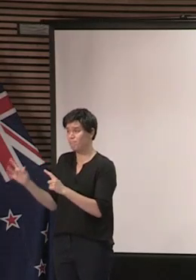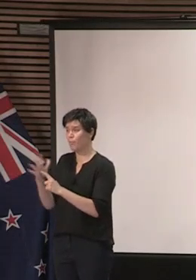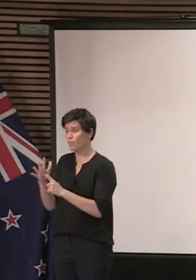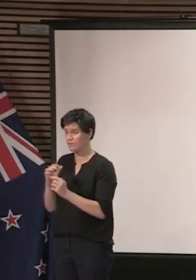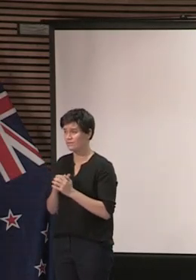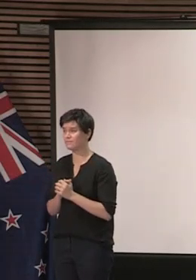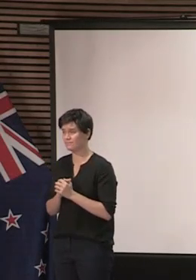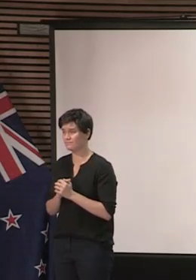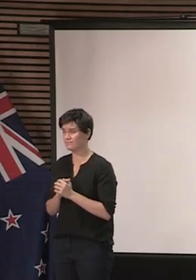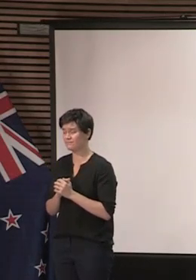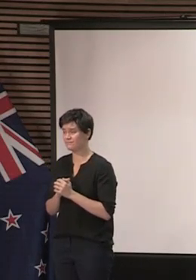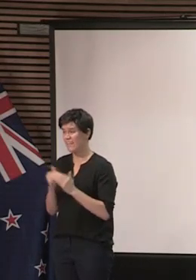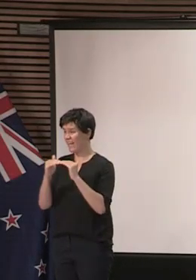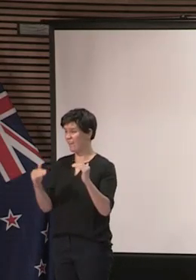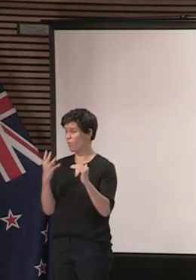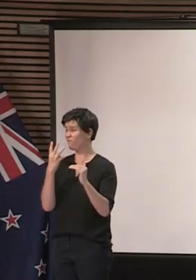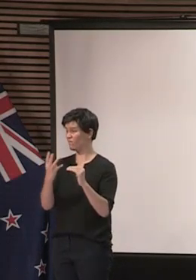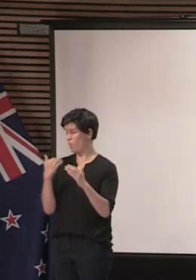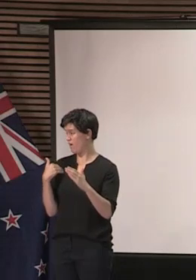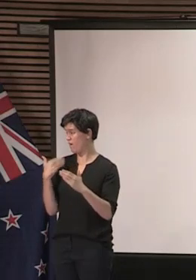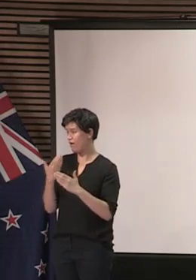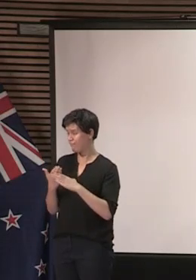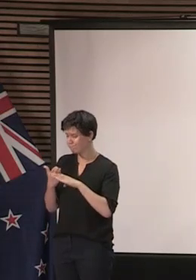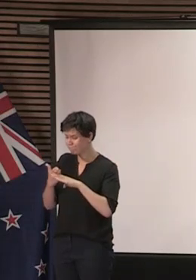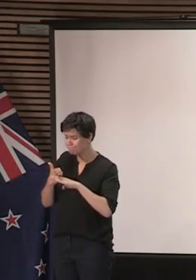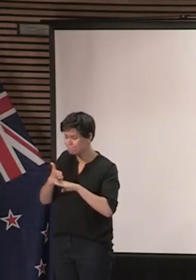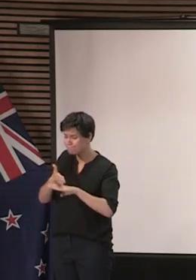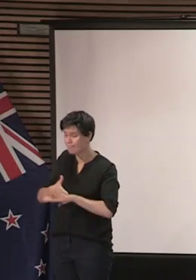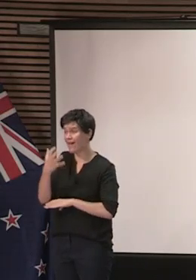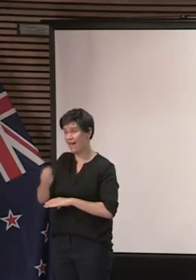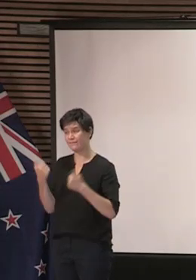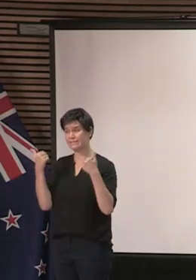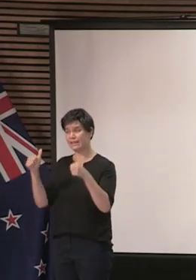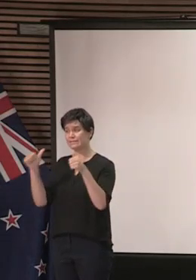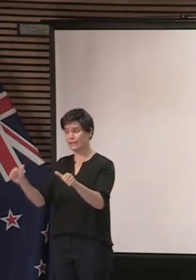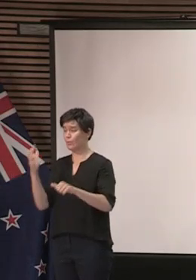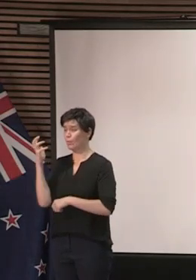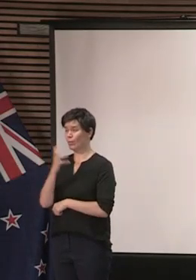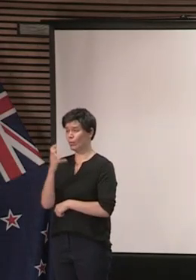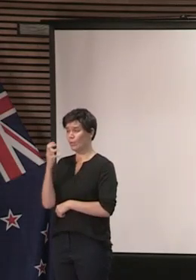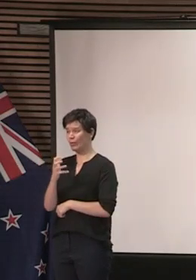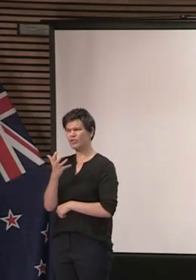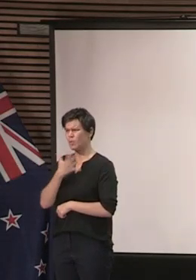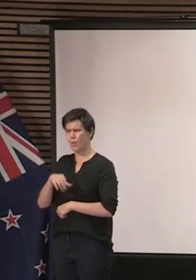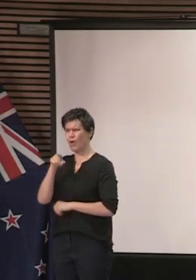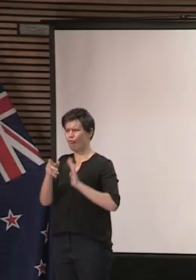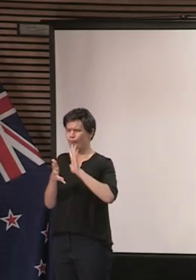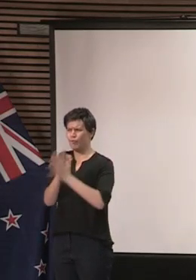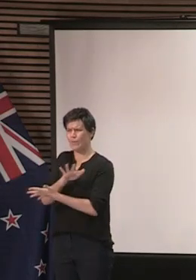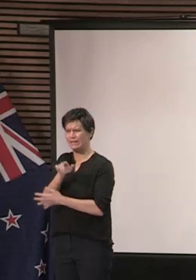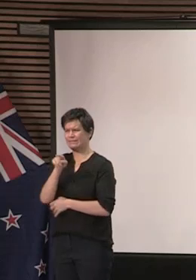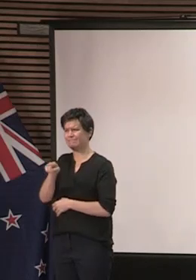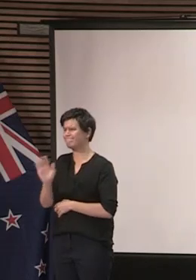the huge gains we've made as a country off the back of the hard work of every New Zealander, and so it'll be something that we will be giving a lot